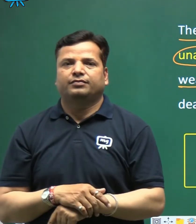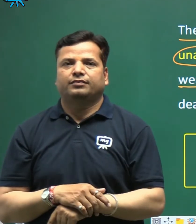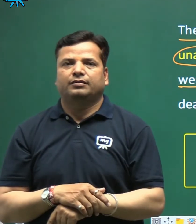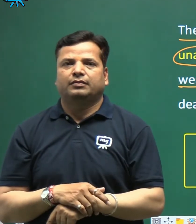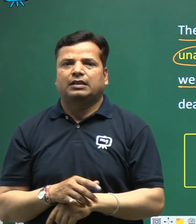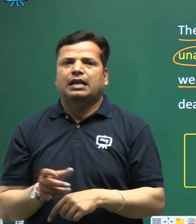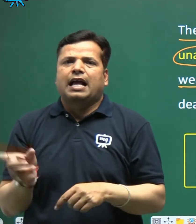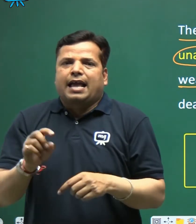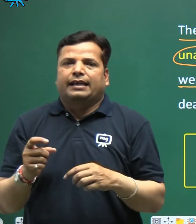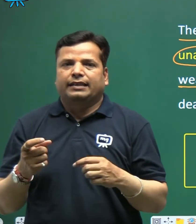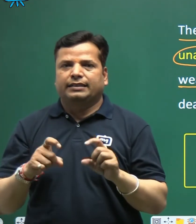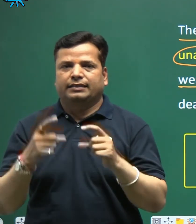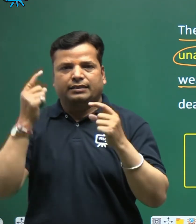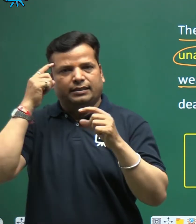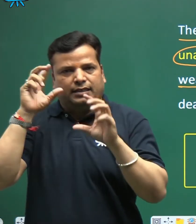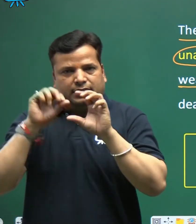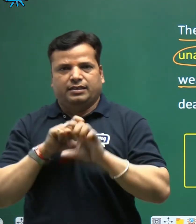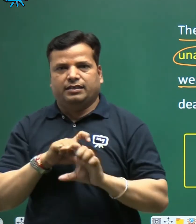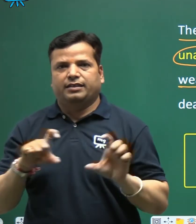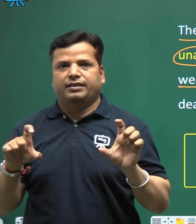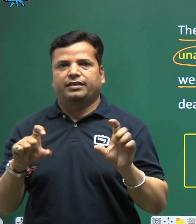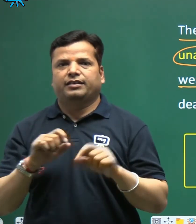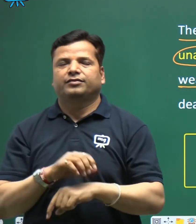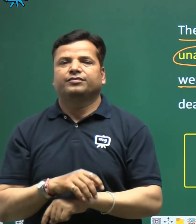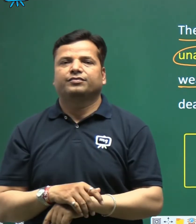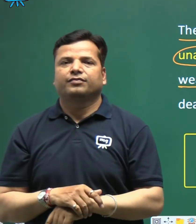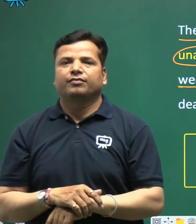and realized